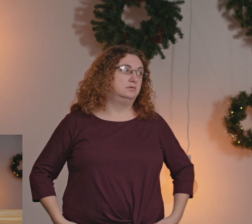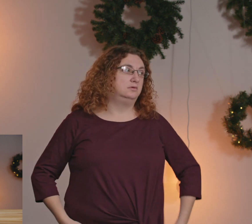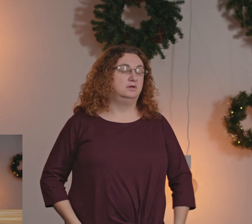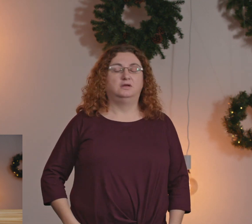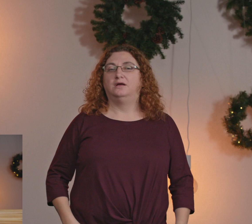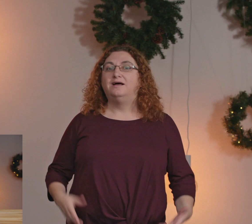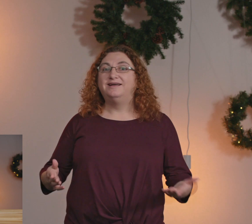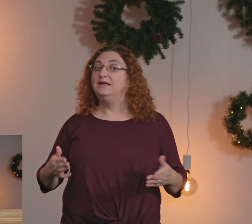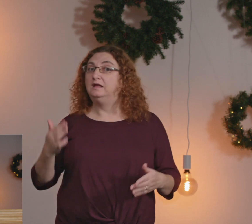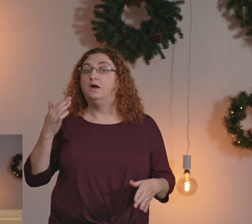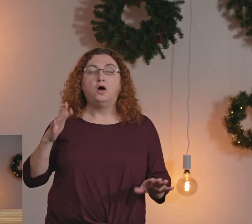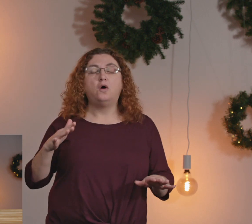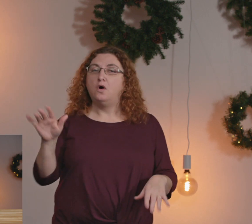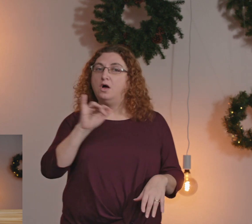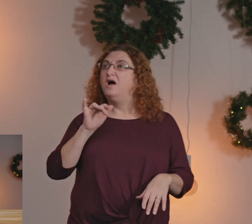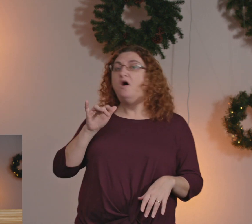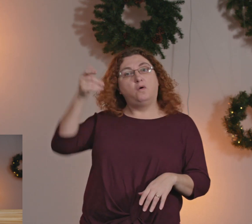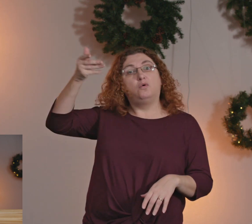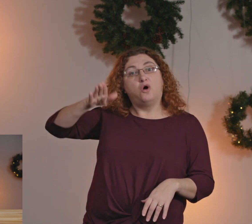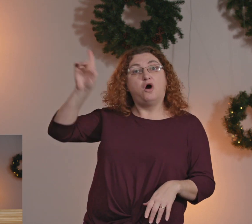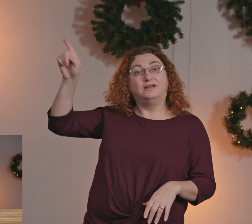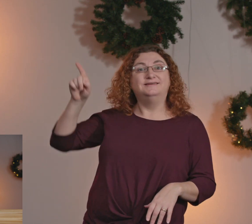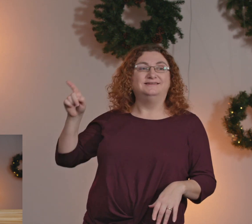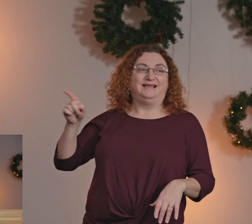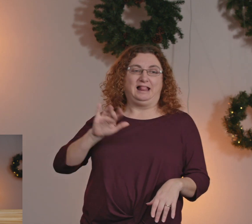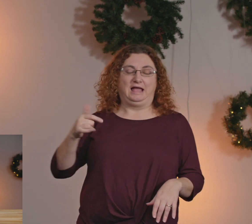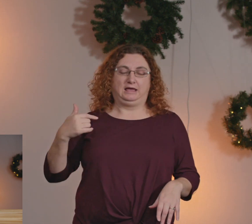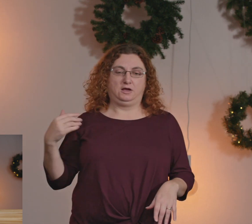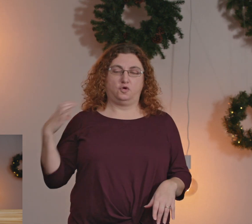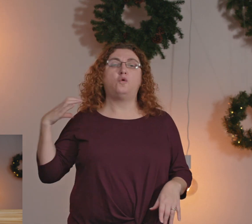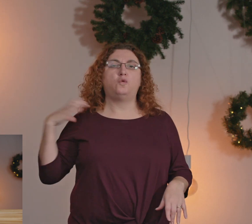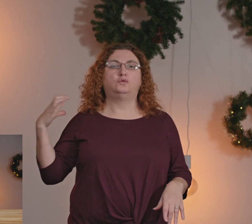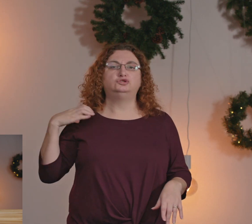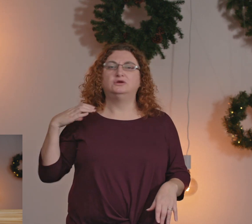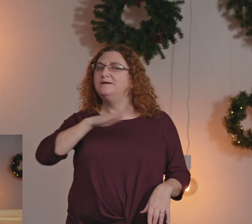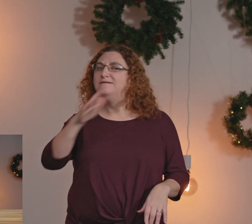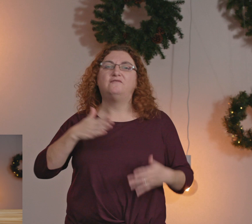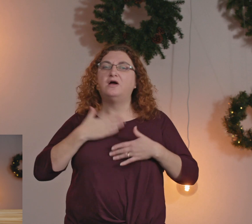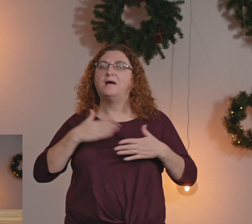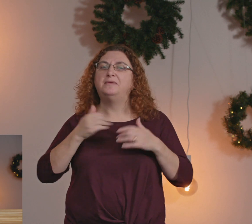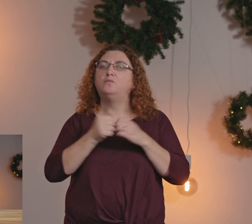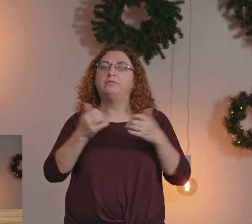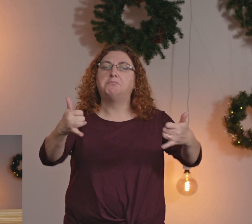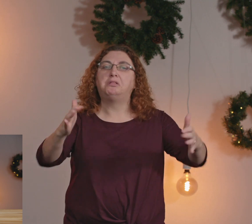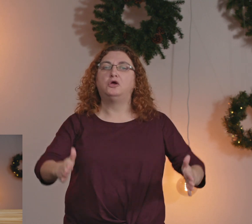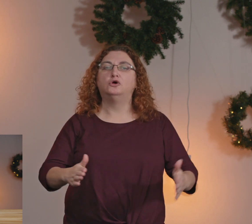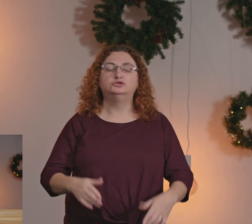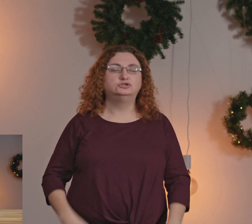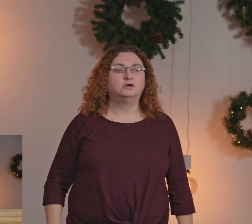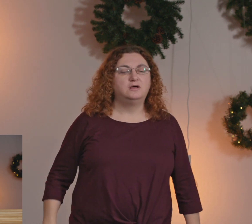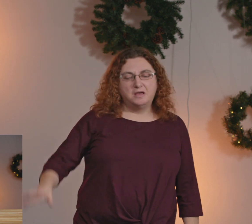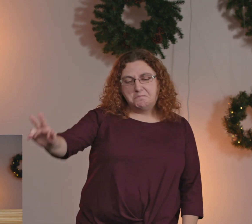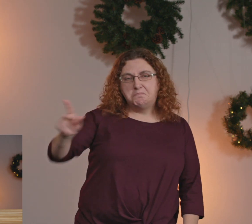the coach. Some people think, well, he's like that coach who can never be pleased enough by the performance of the players. And when they come back into the dugout or back to the